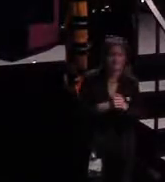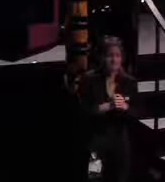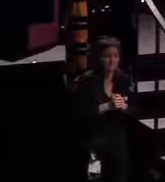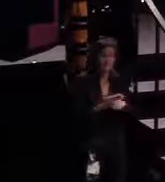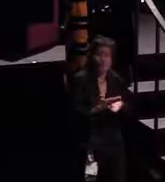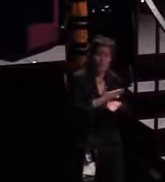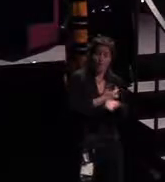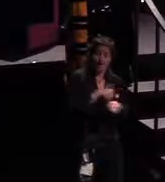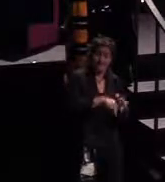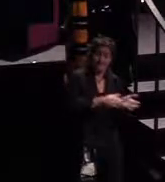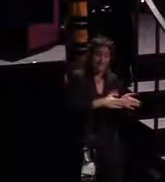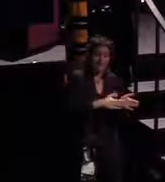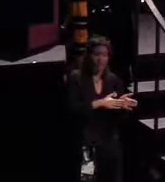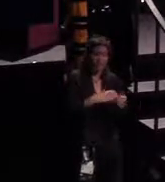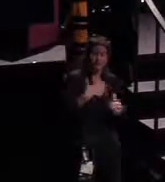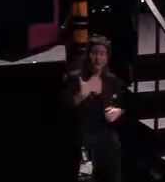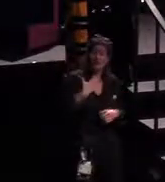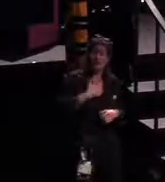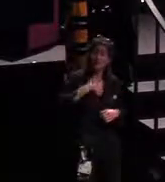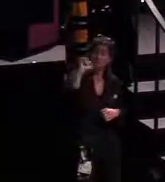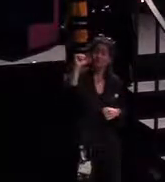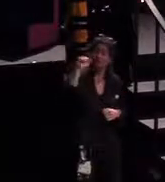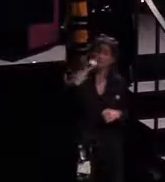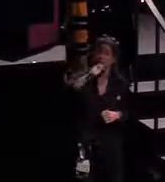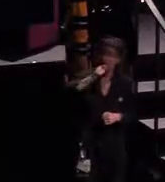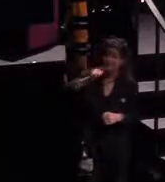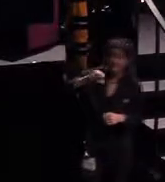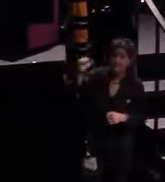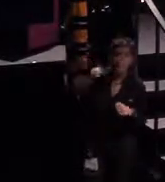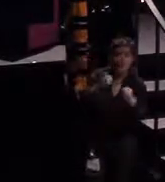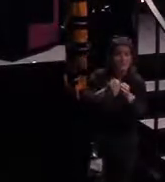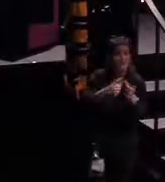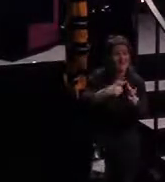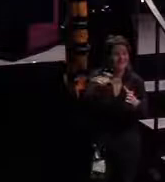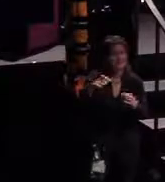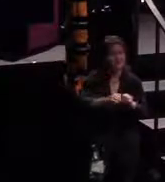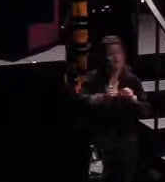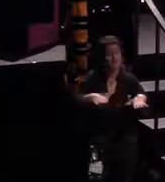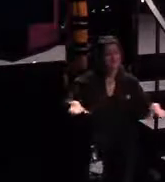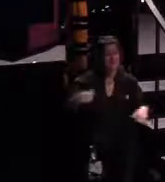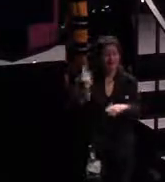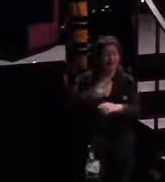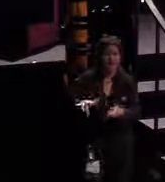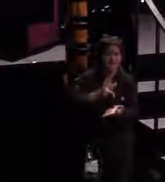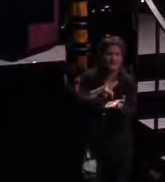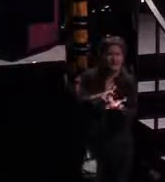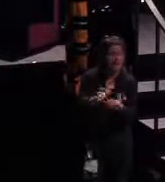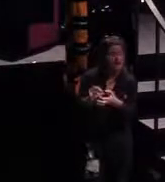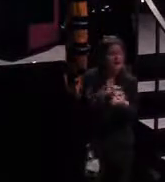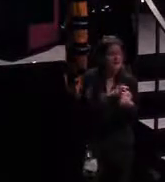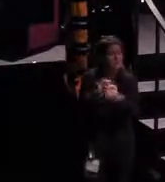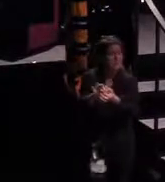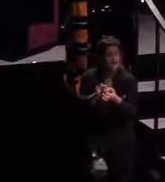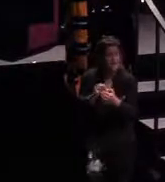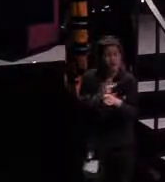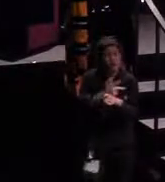this month, Touretteshero and Battersea Arts Centre collaborated on the two-week festival of rest and